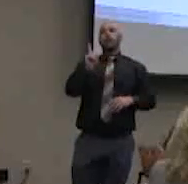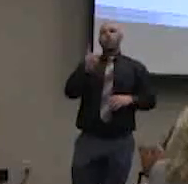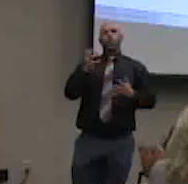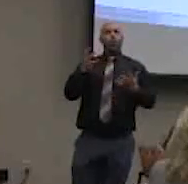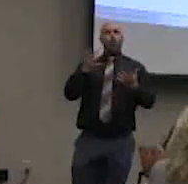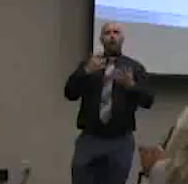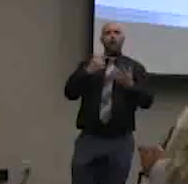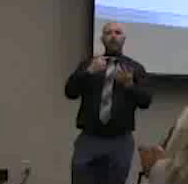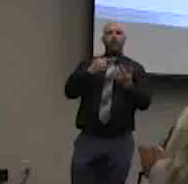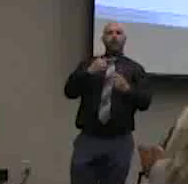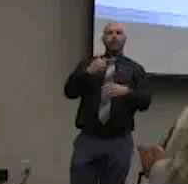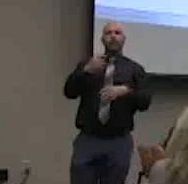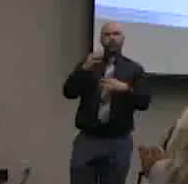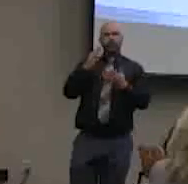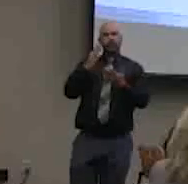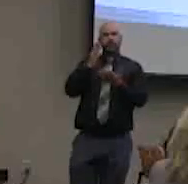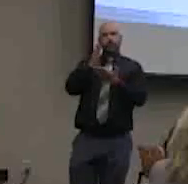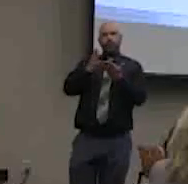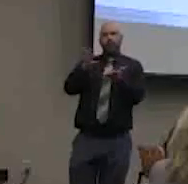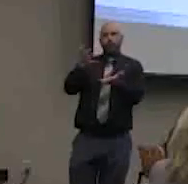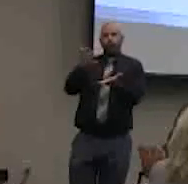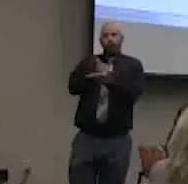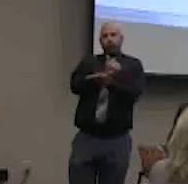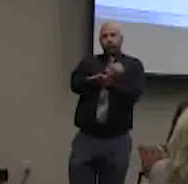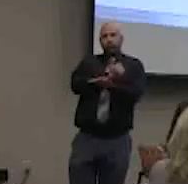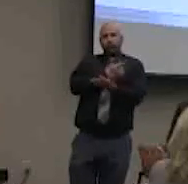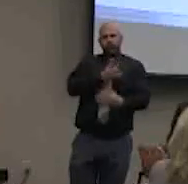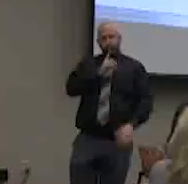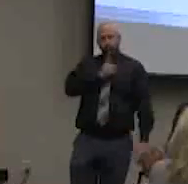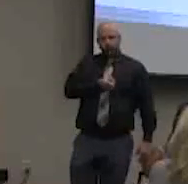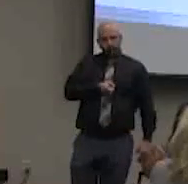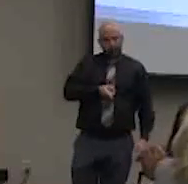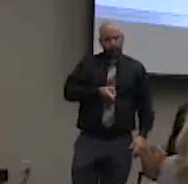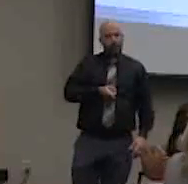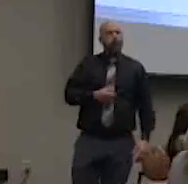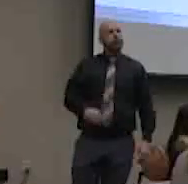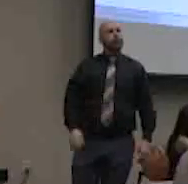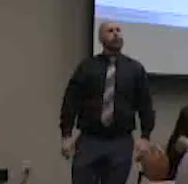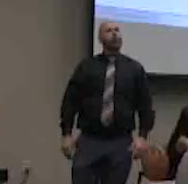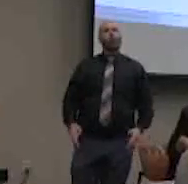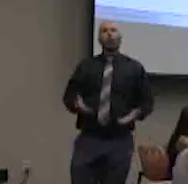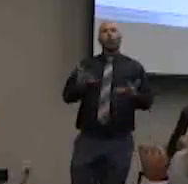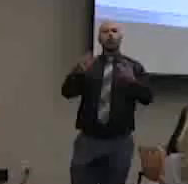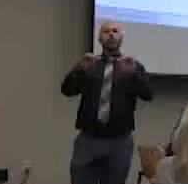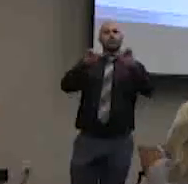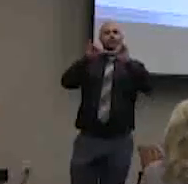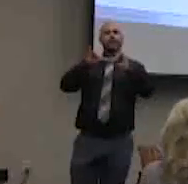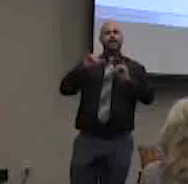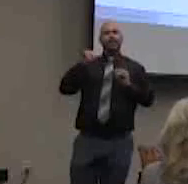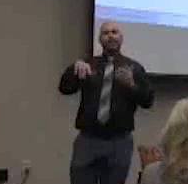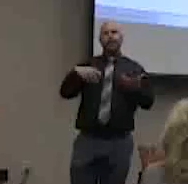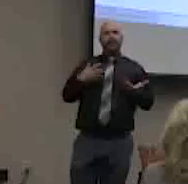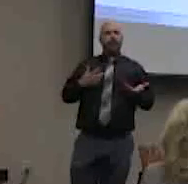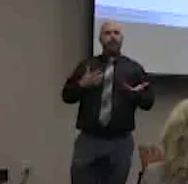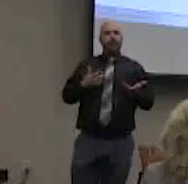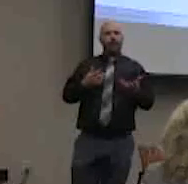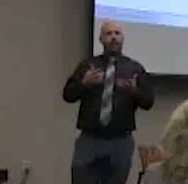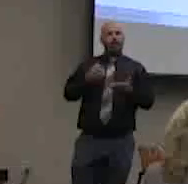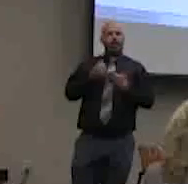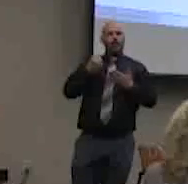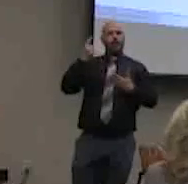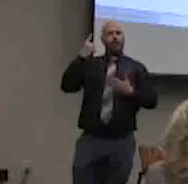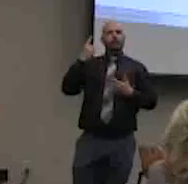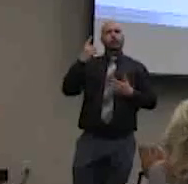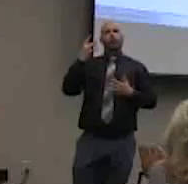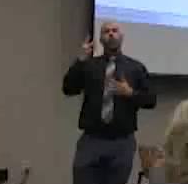resources, which I imagine is really carrot in some ways. What's the scale of that? You know, help us sort of understand why somebody who